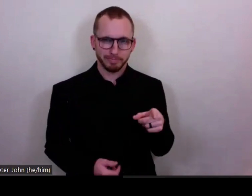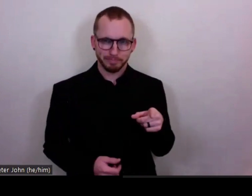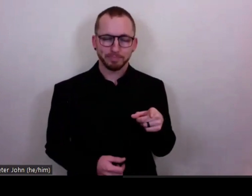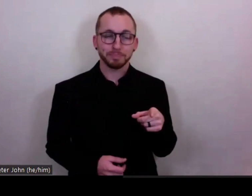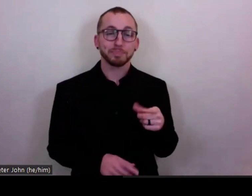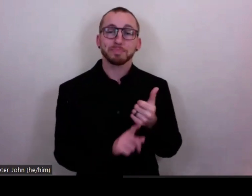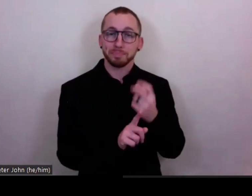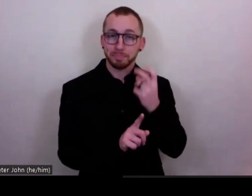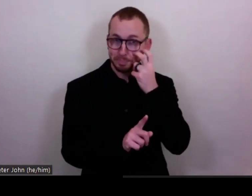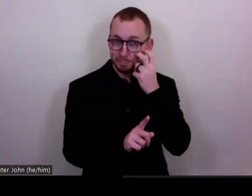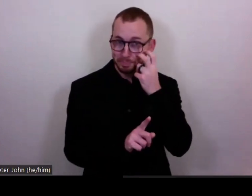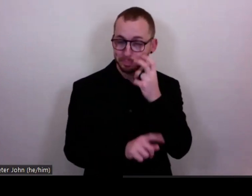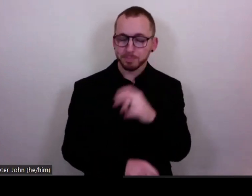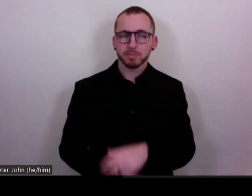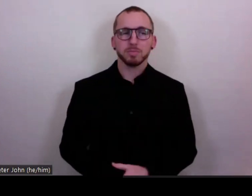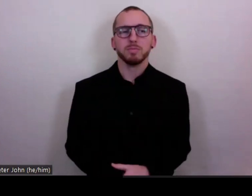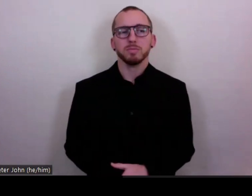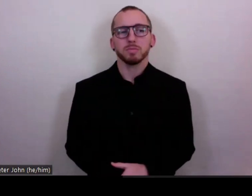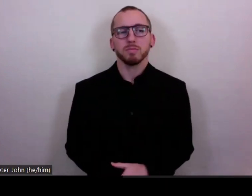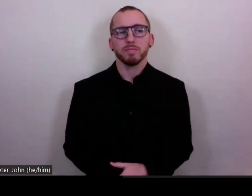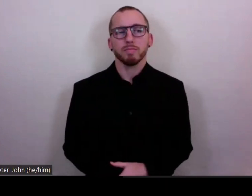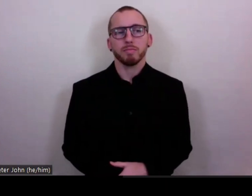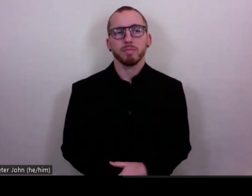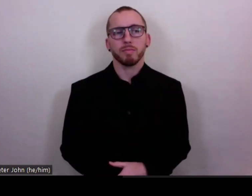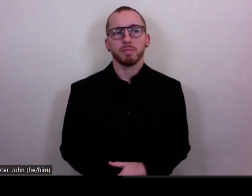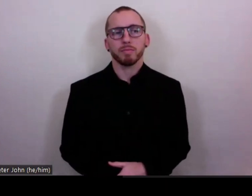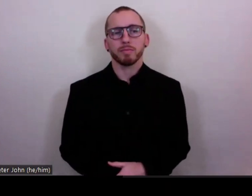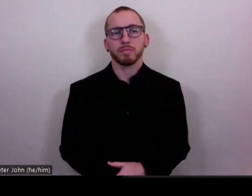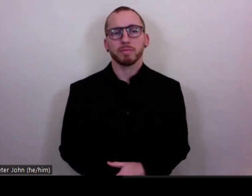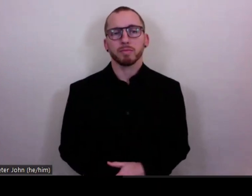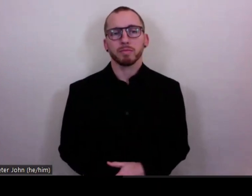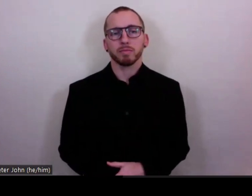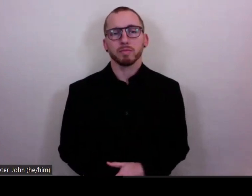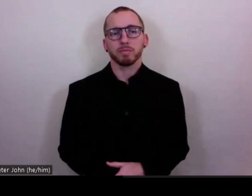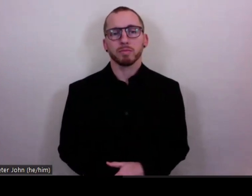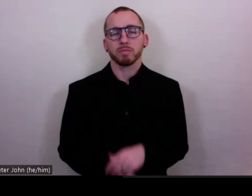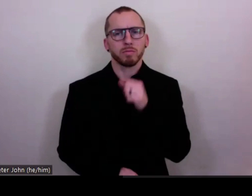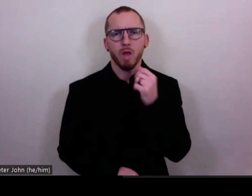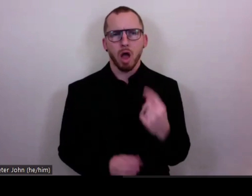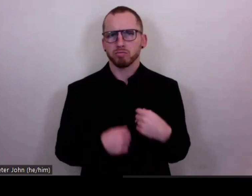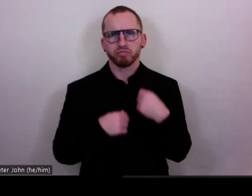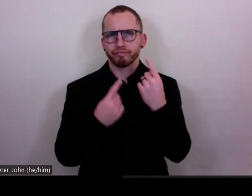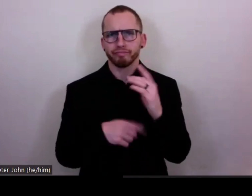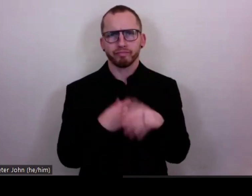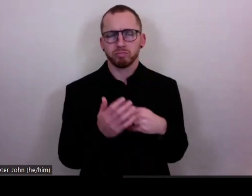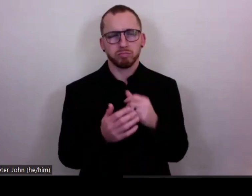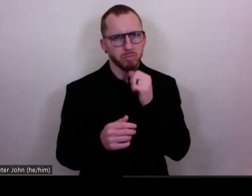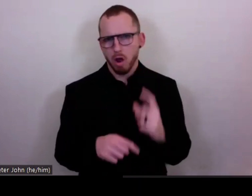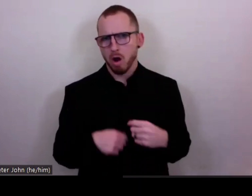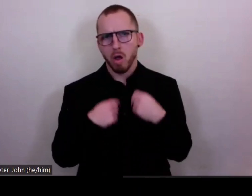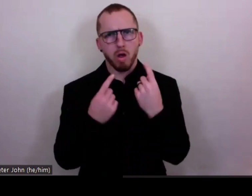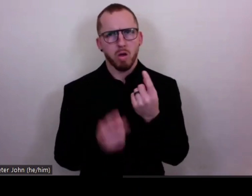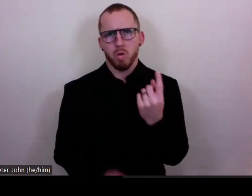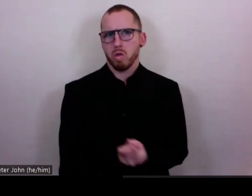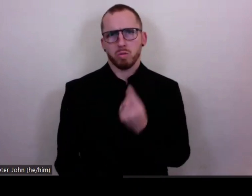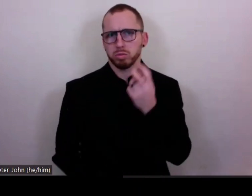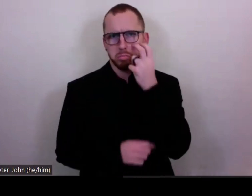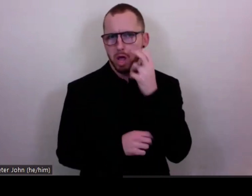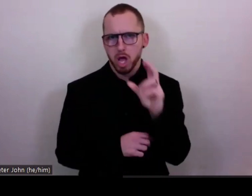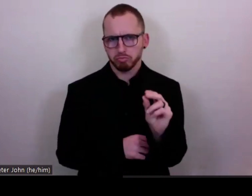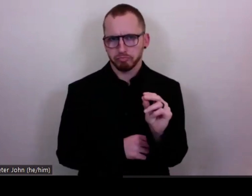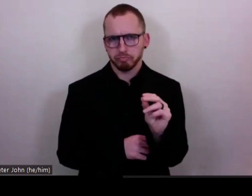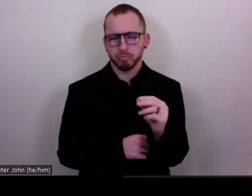blind and wasn't always blind, but has